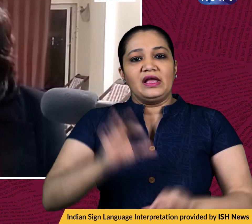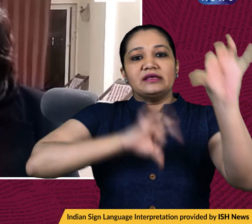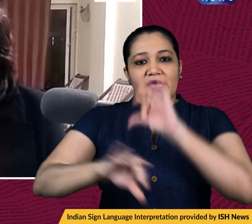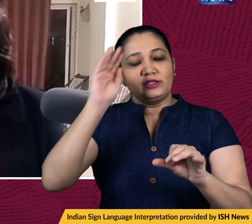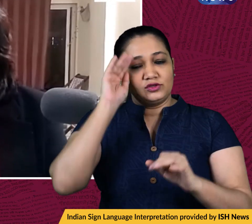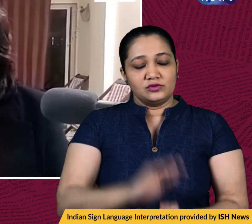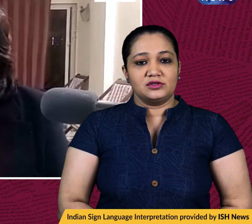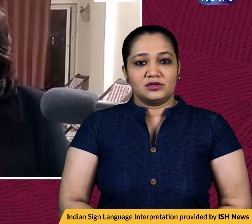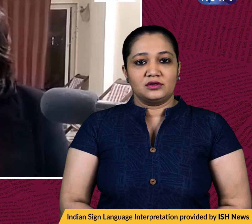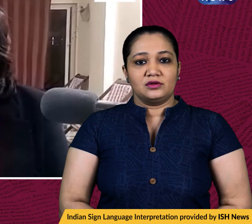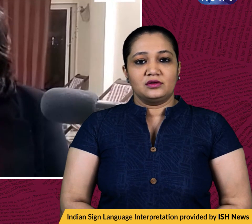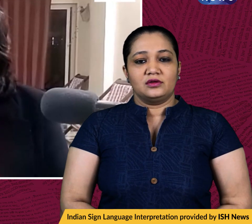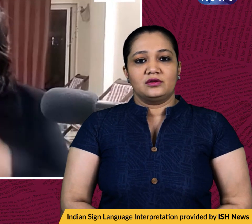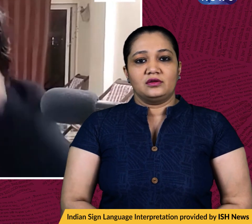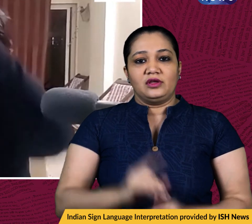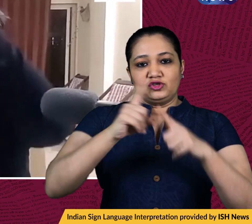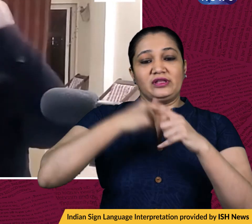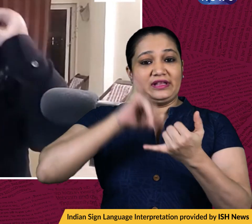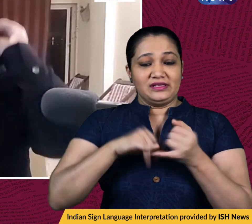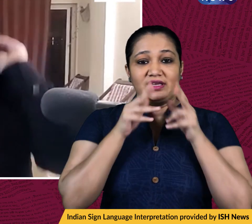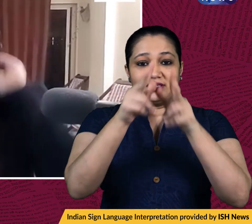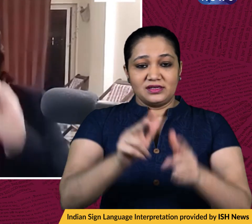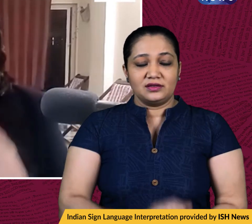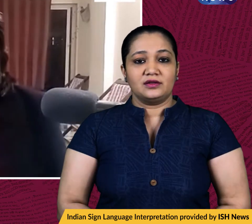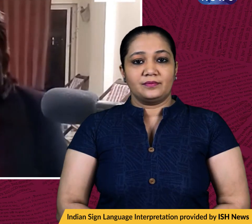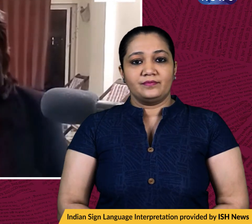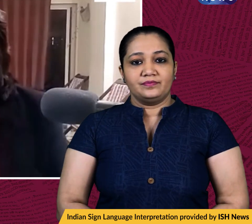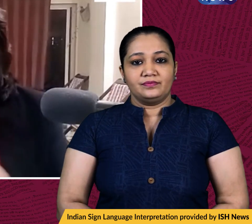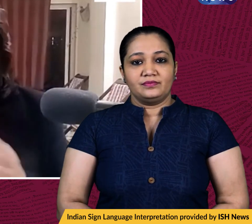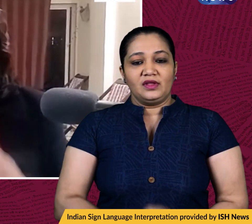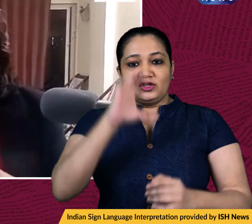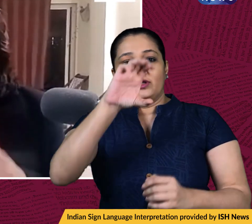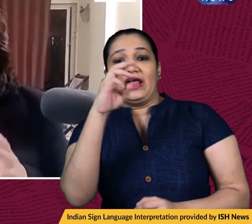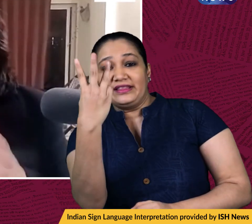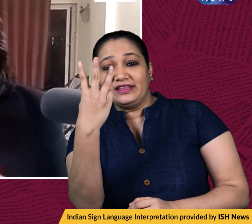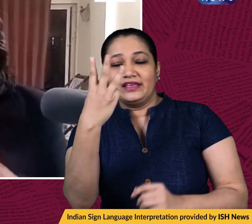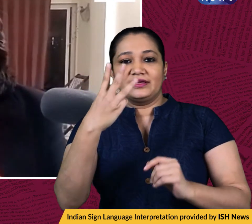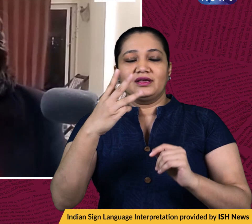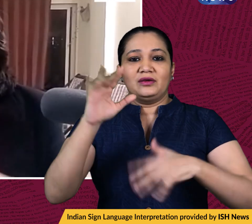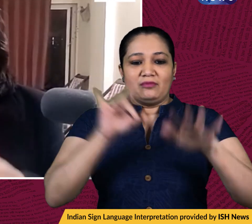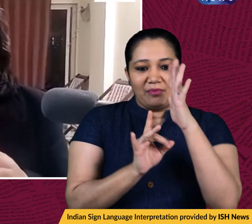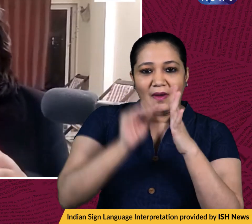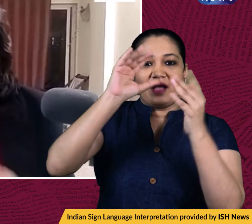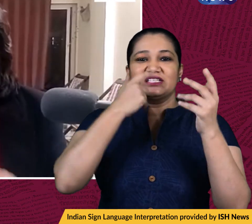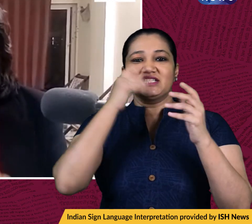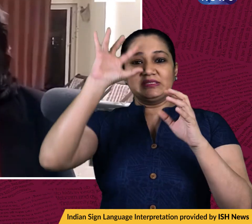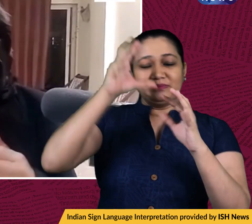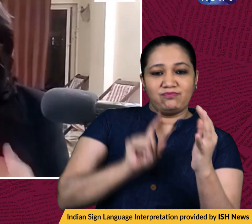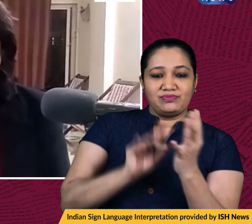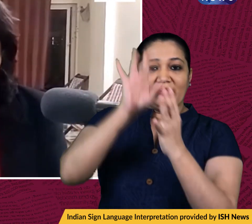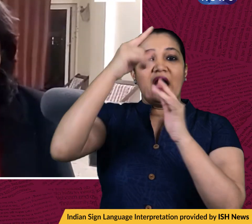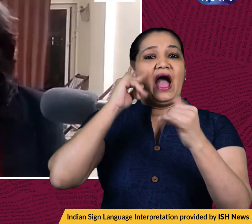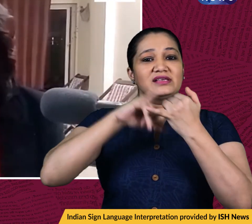also science news. Union Minister Jitendra Singh has said that Chandrayaan-3 mission of the Indian